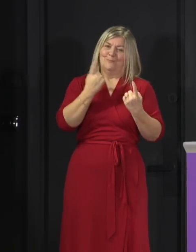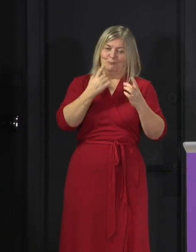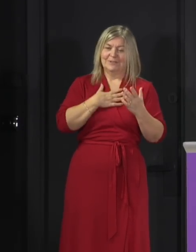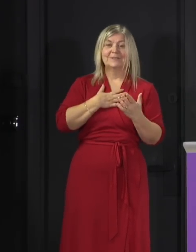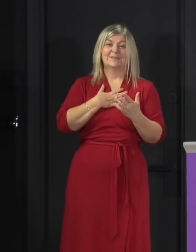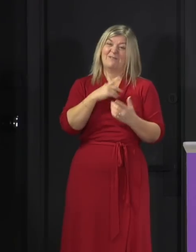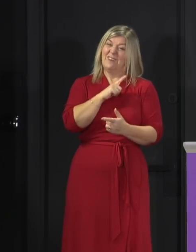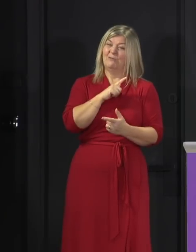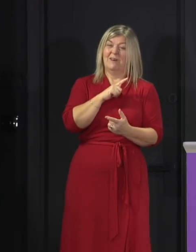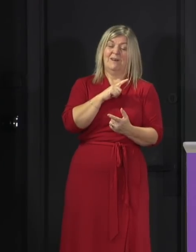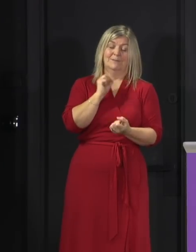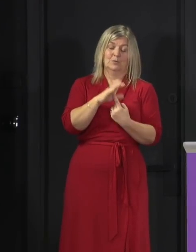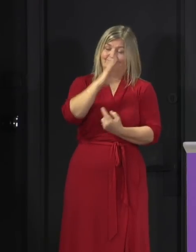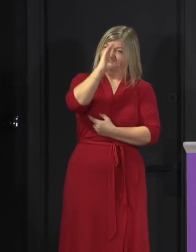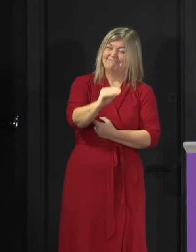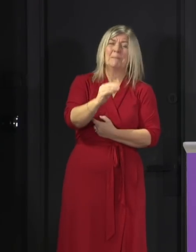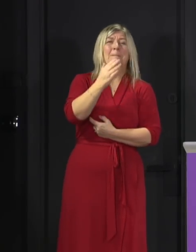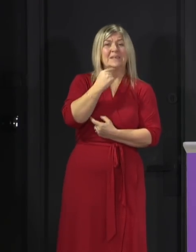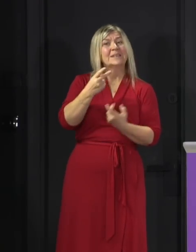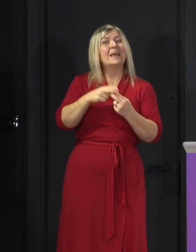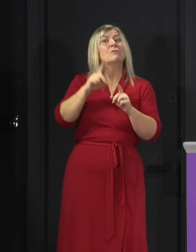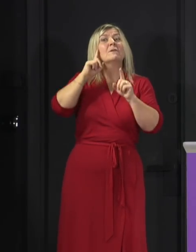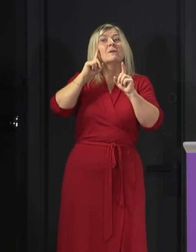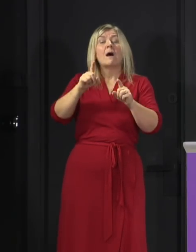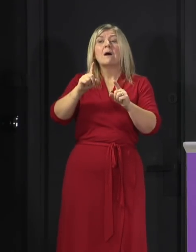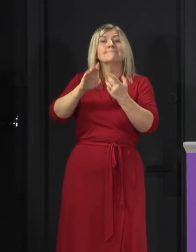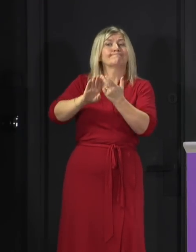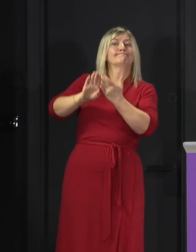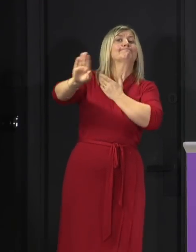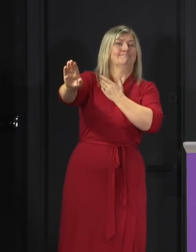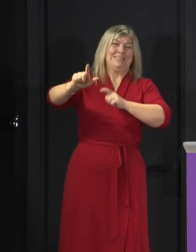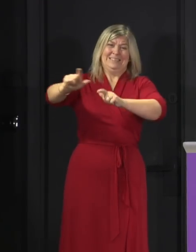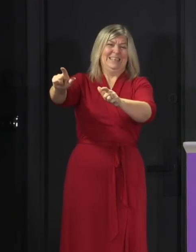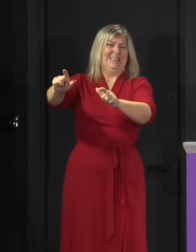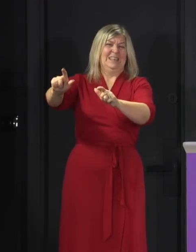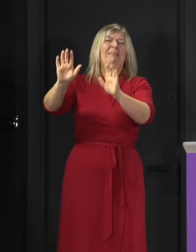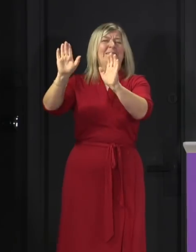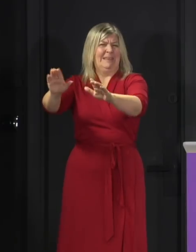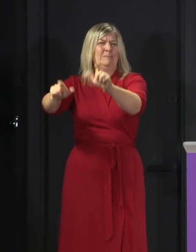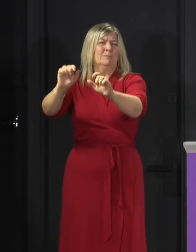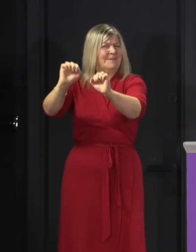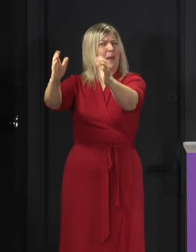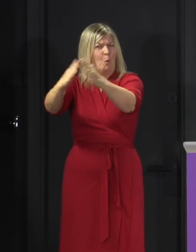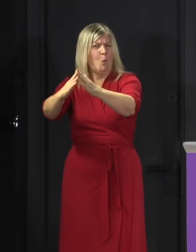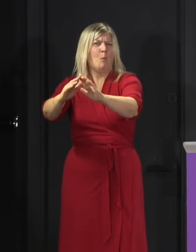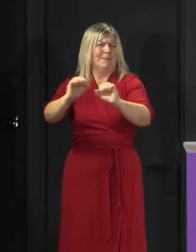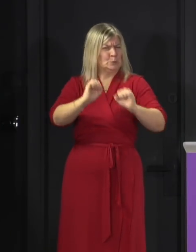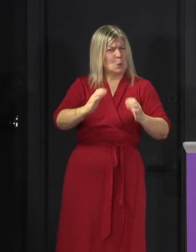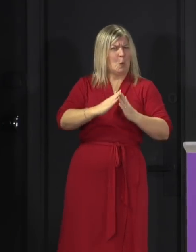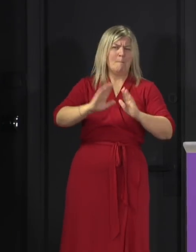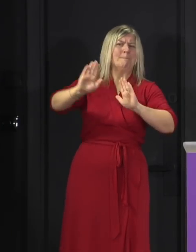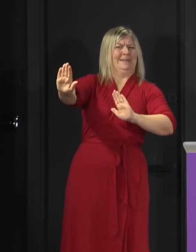you can avoid these interactions over this Christmas period, I am suggesting that that is what you do, because there is